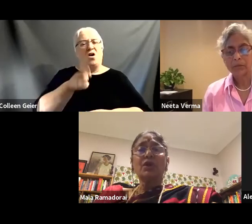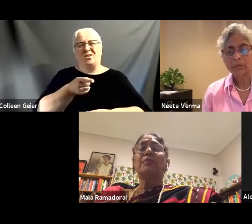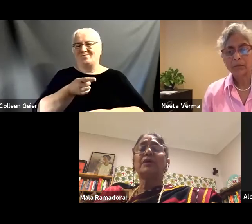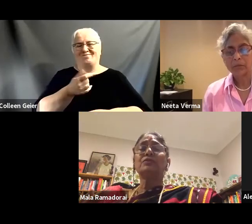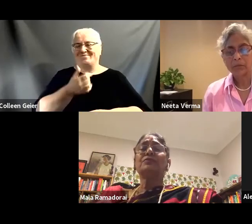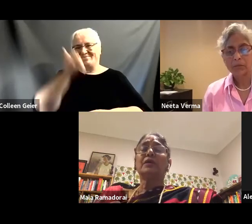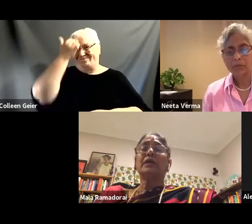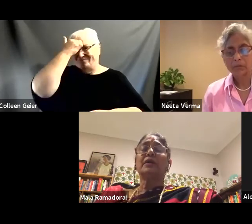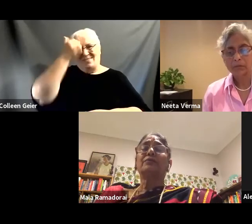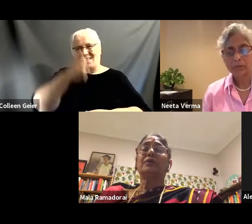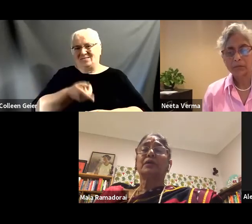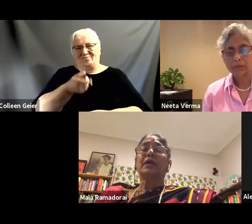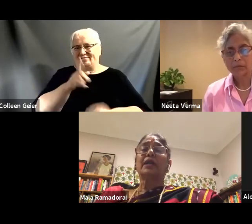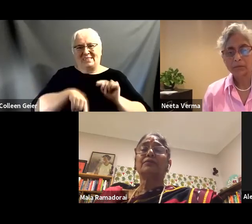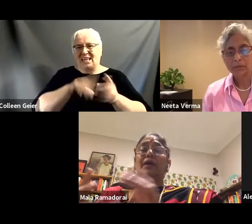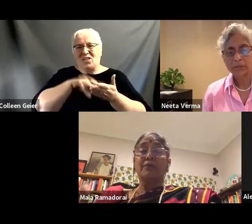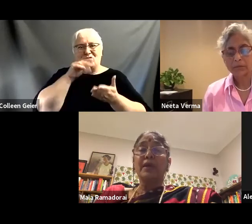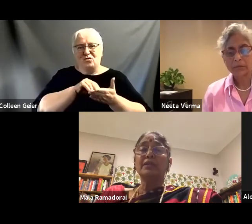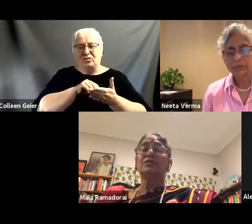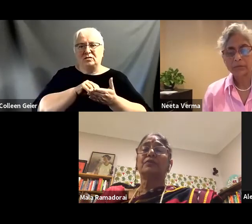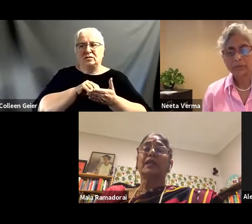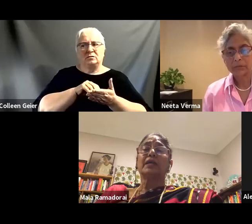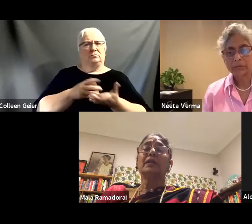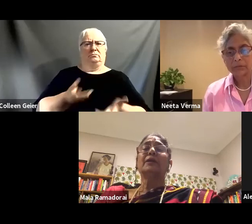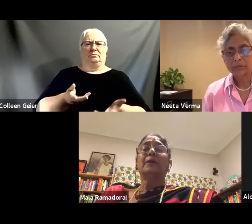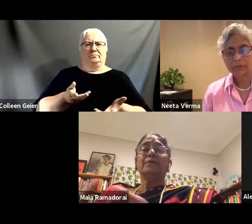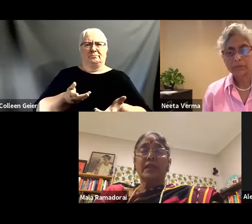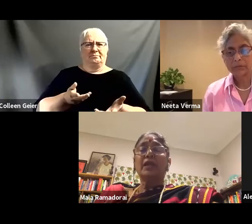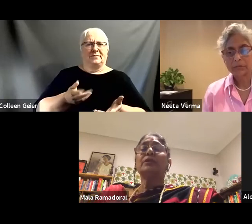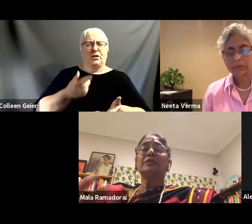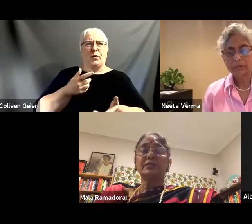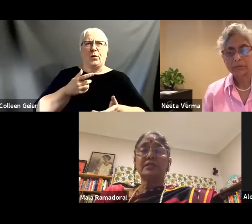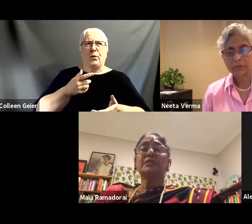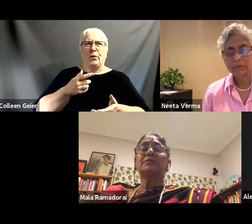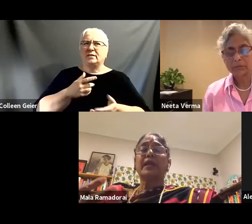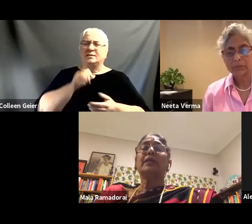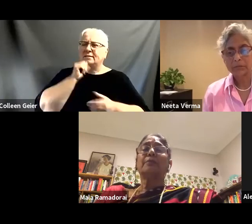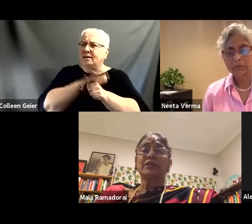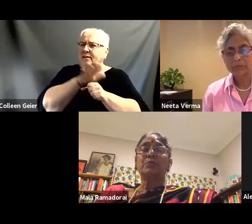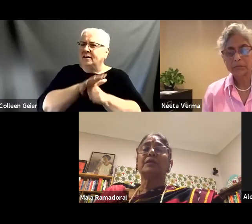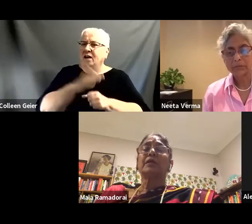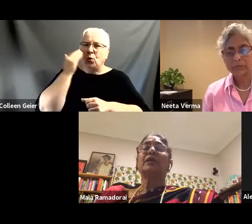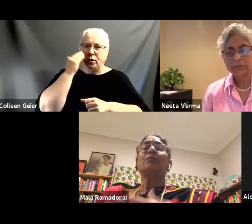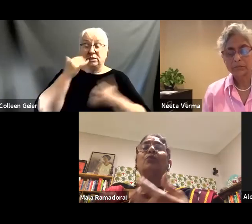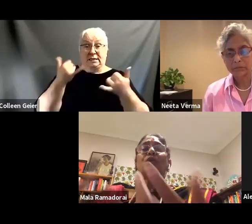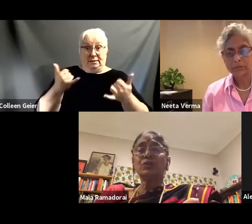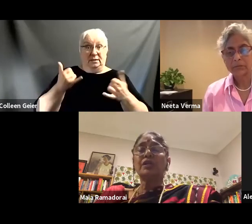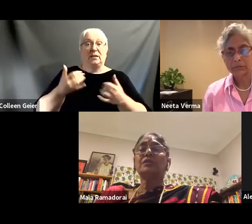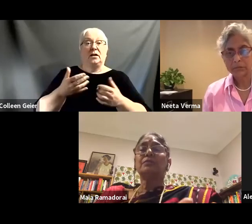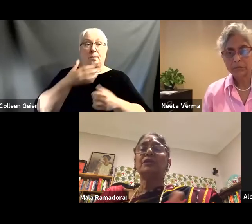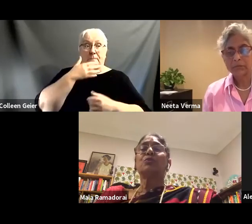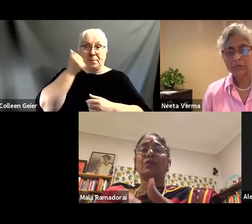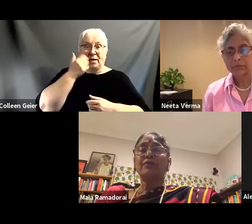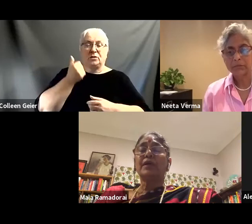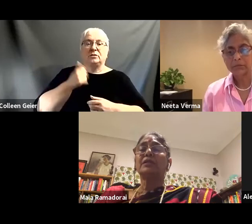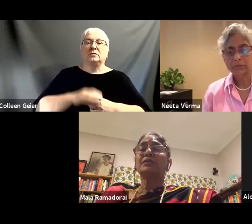there is not much of a kind of awareness of that. I think nowadays this is getting much better. I think more